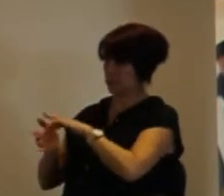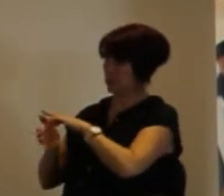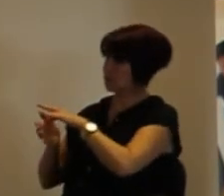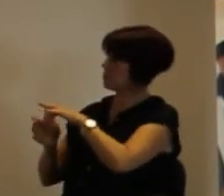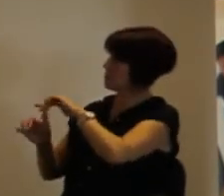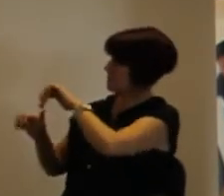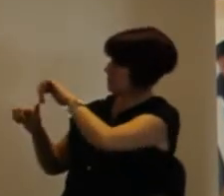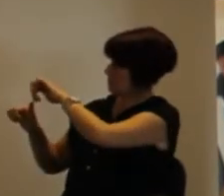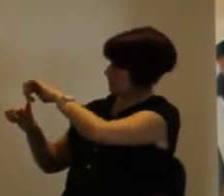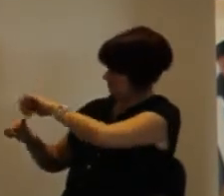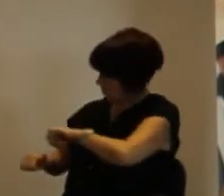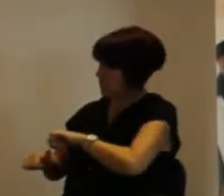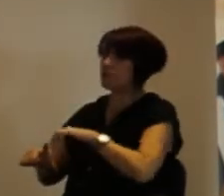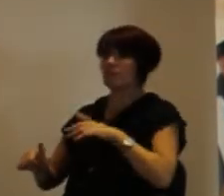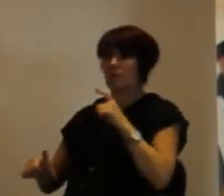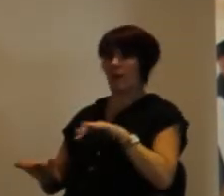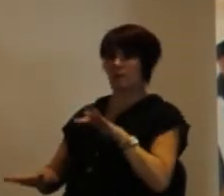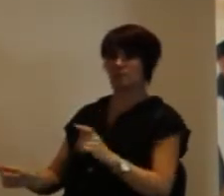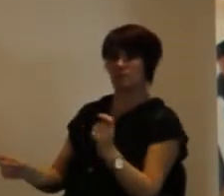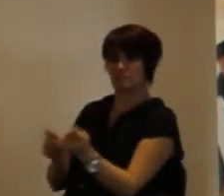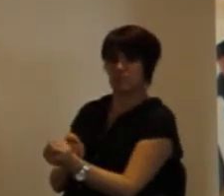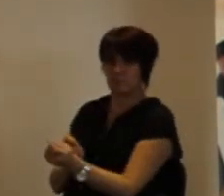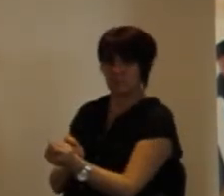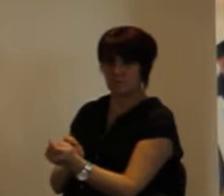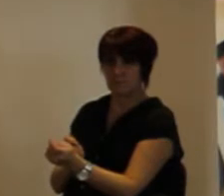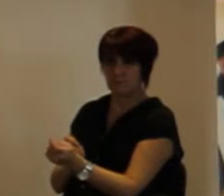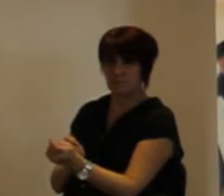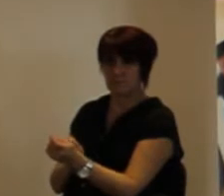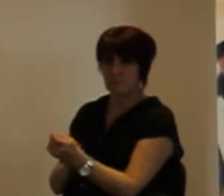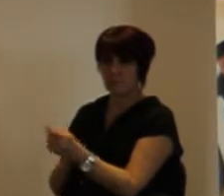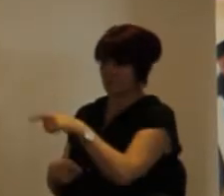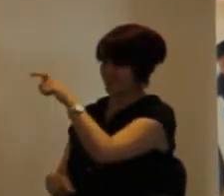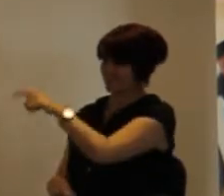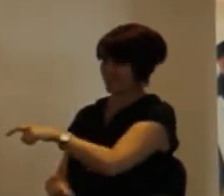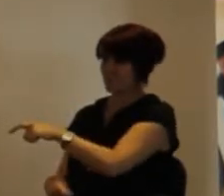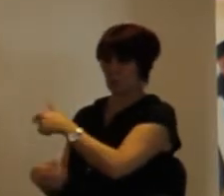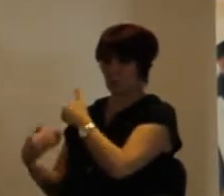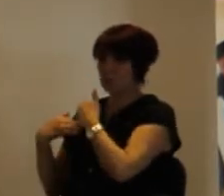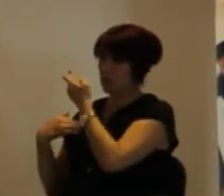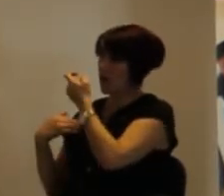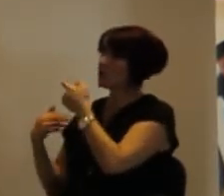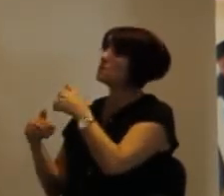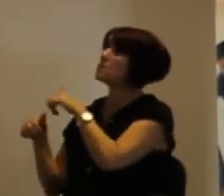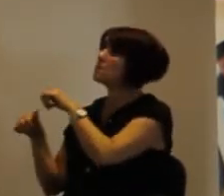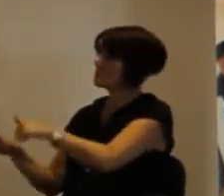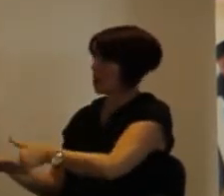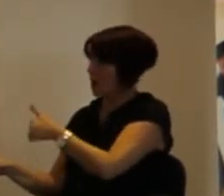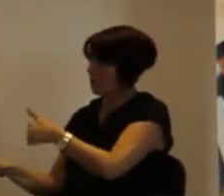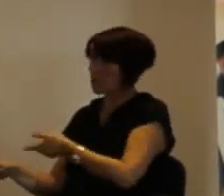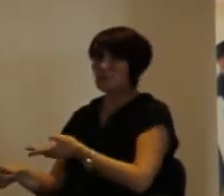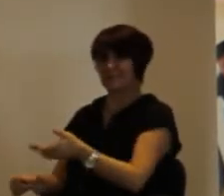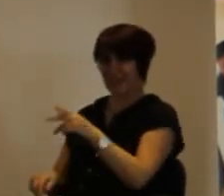external verifier or quality assurance contact, who is in the loop, who gives you the go-ahead. So you're not